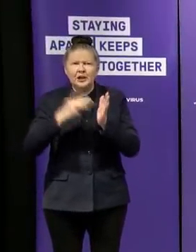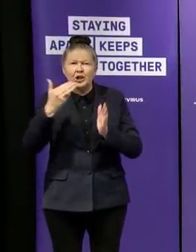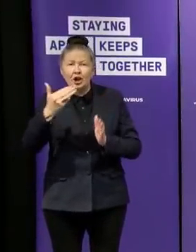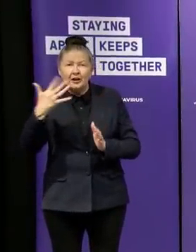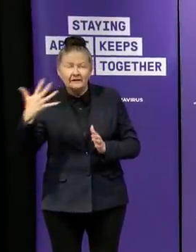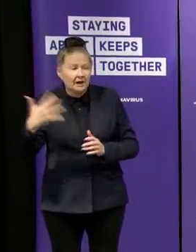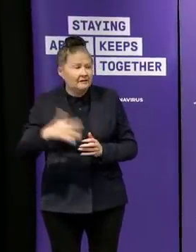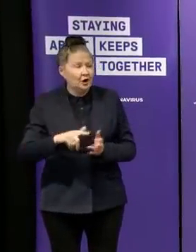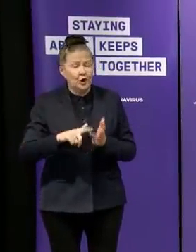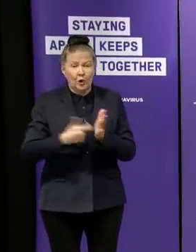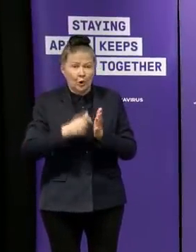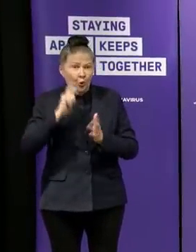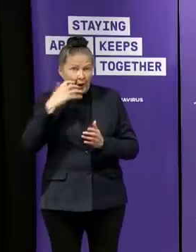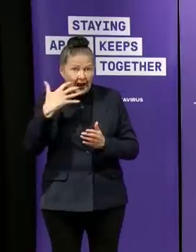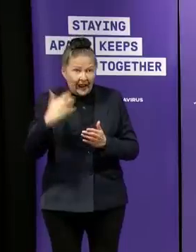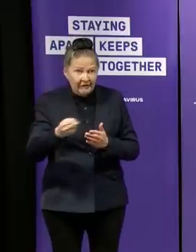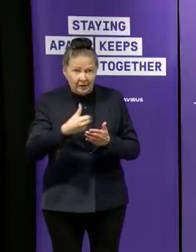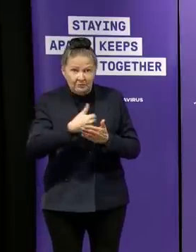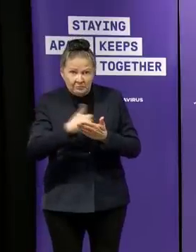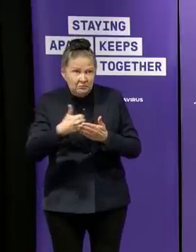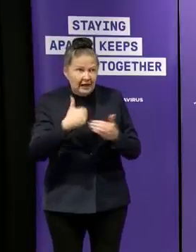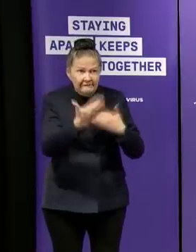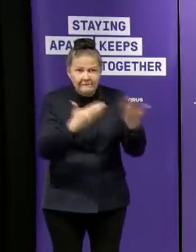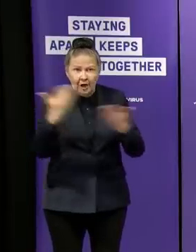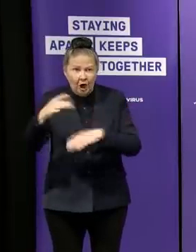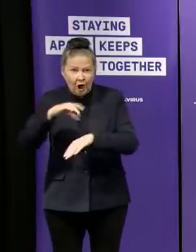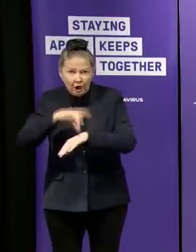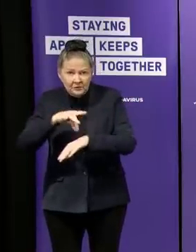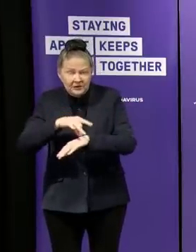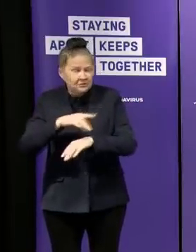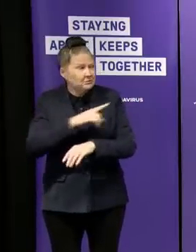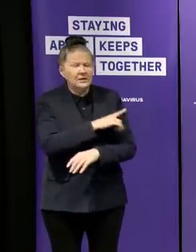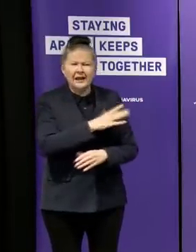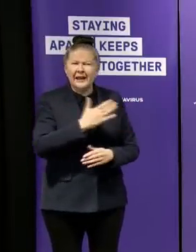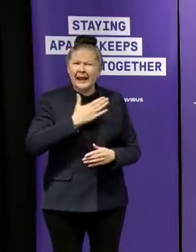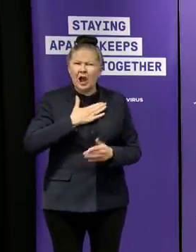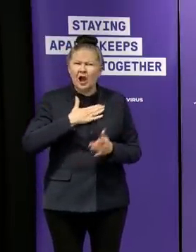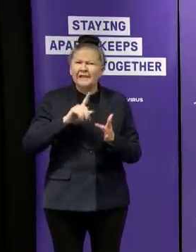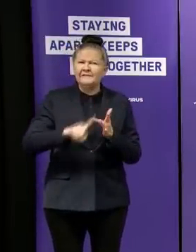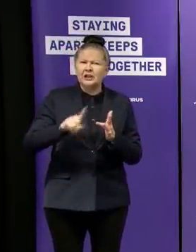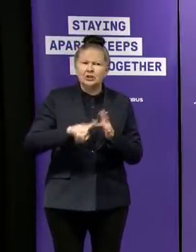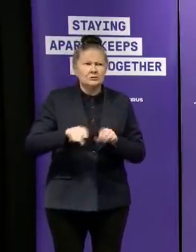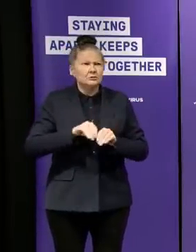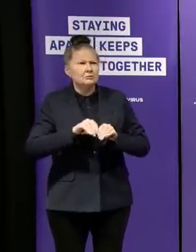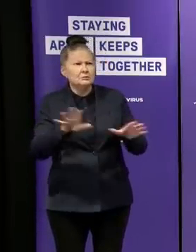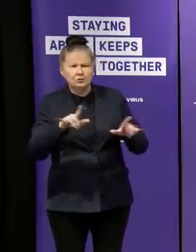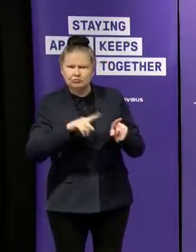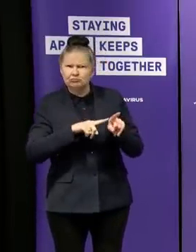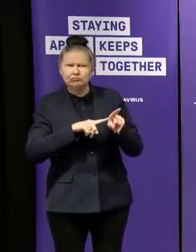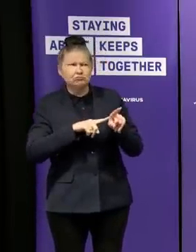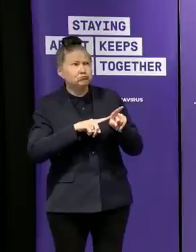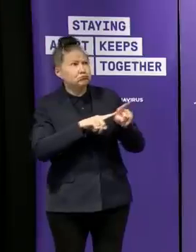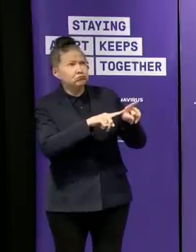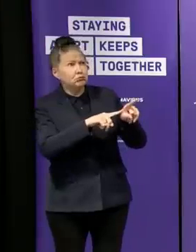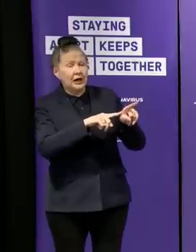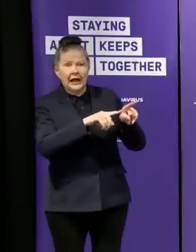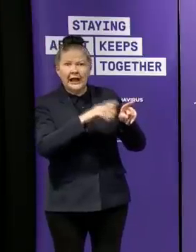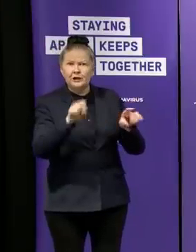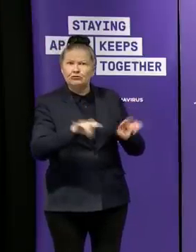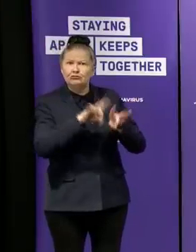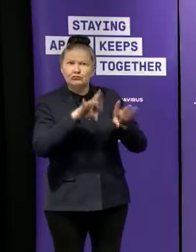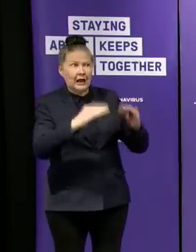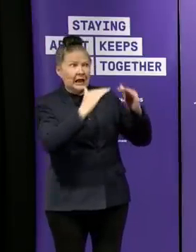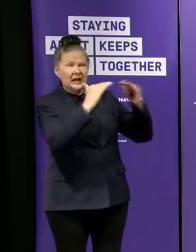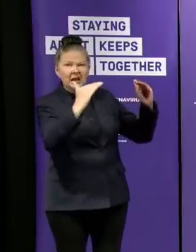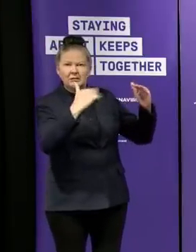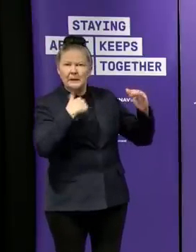be a permanent feature of Sure. our hospital system? Our going forward? infection prevention and control standards are in excess of the national standard. They are in excess of